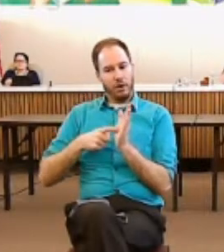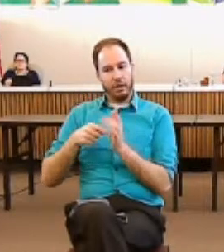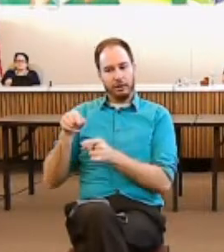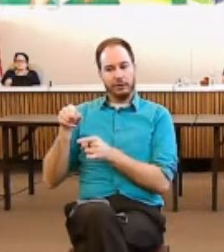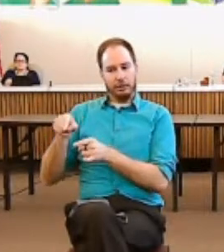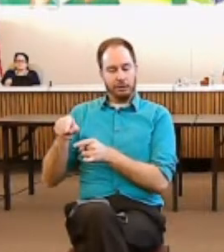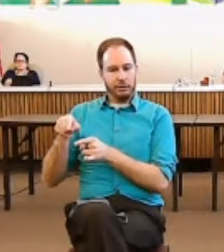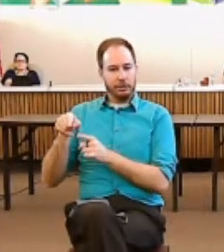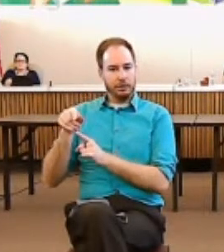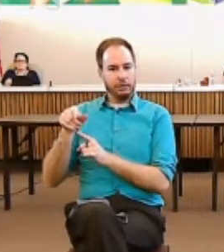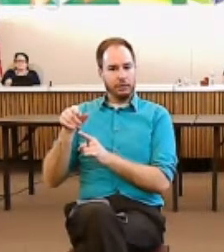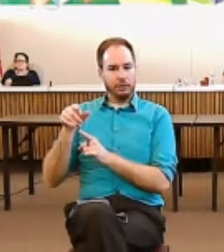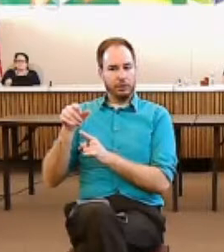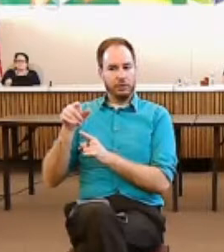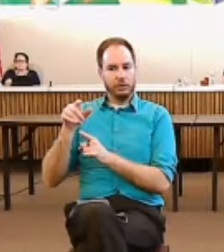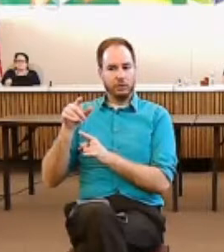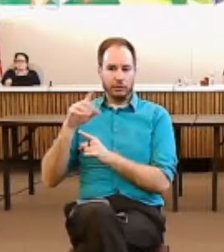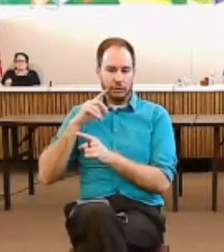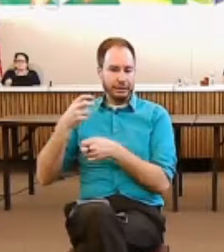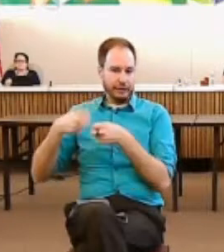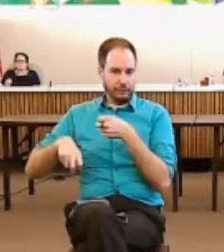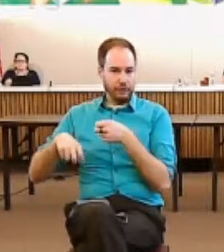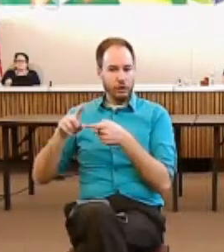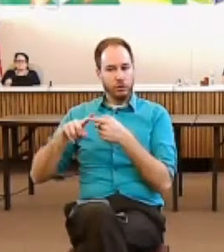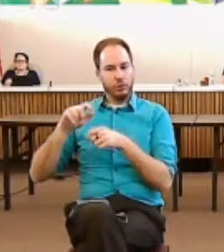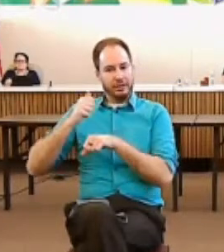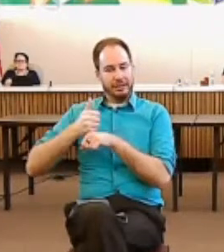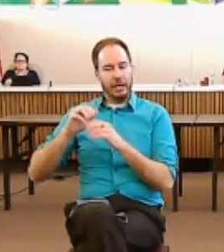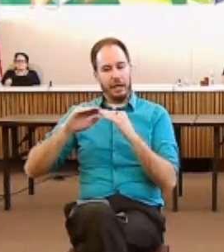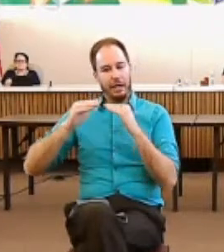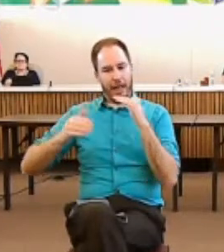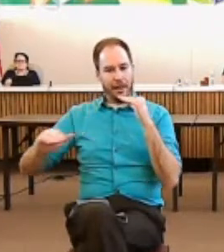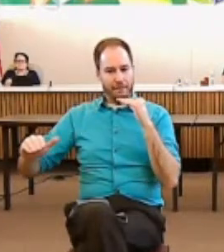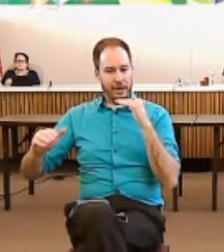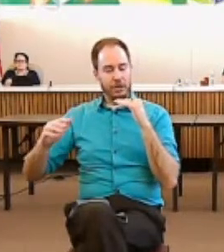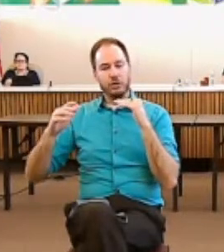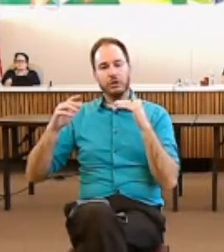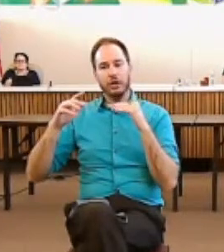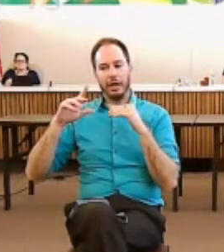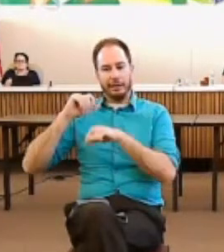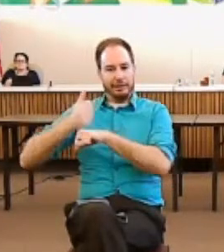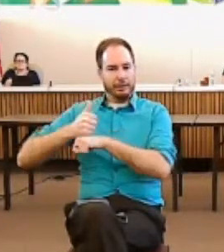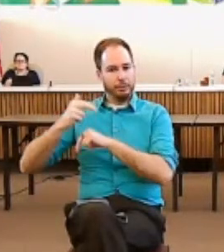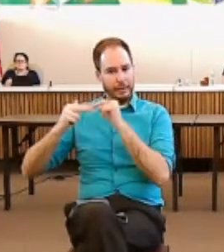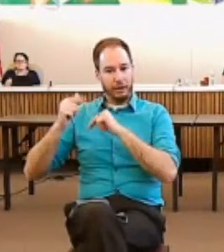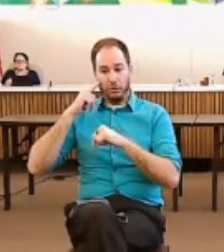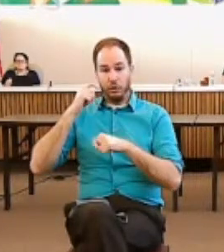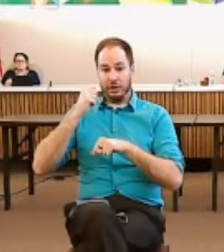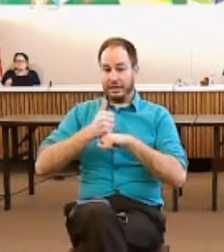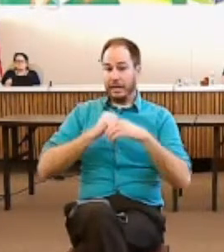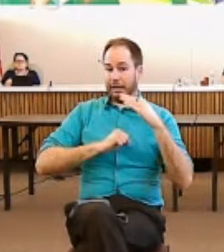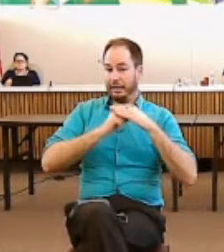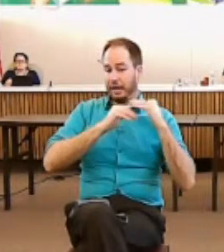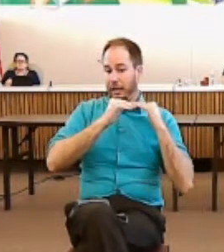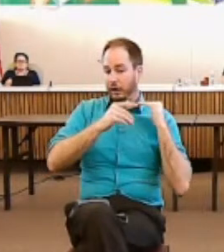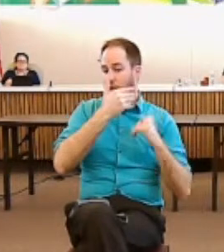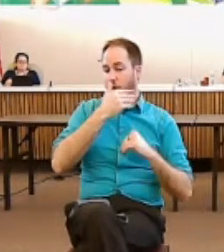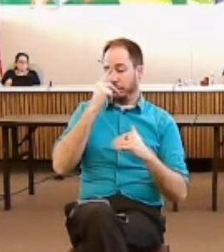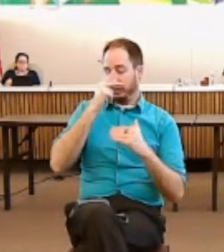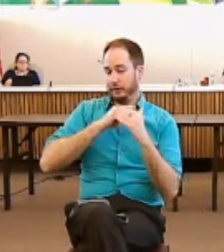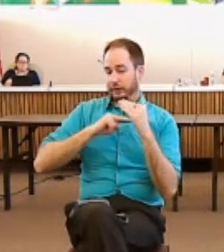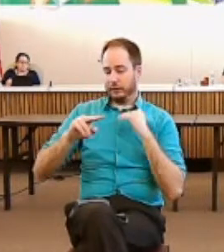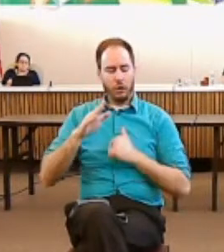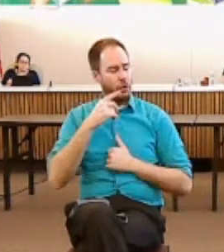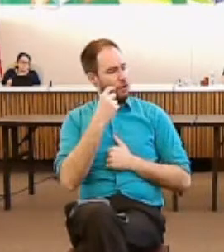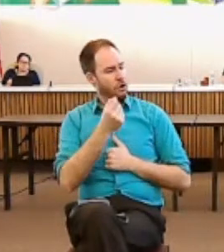recognizes the challenges with elevations and that sort of thing. So setting the cap is very insightful to do that.